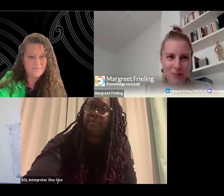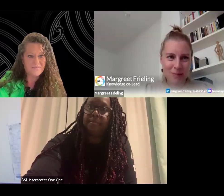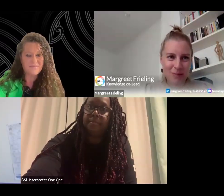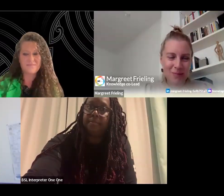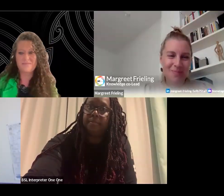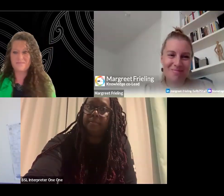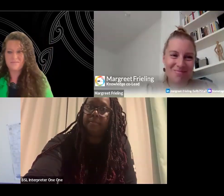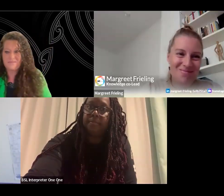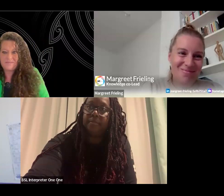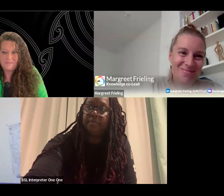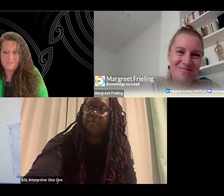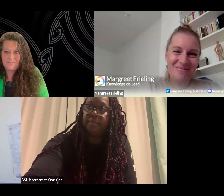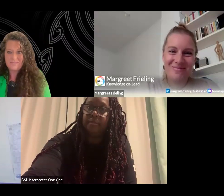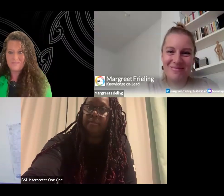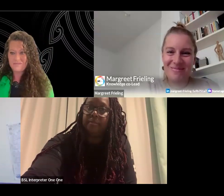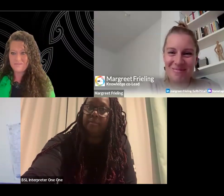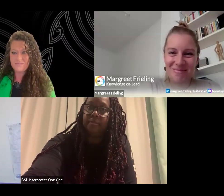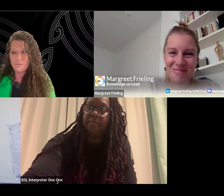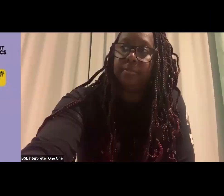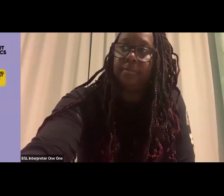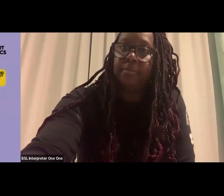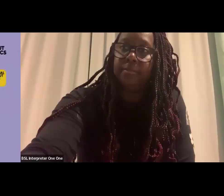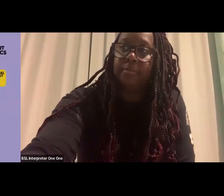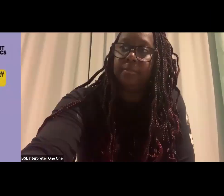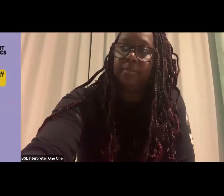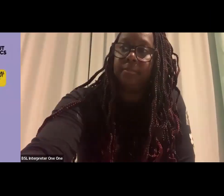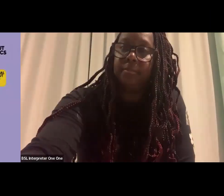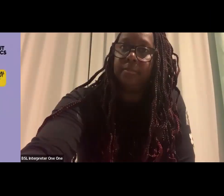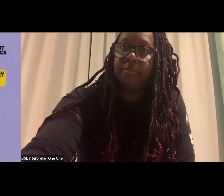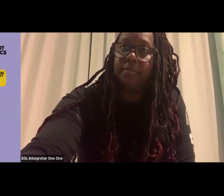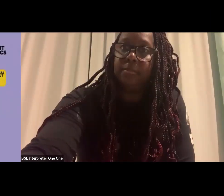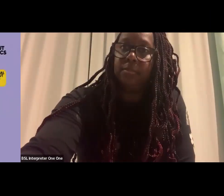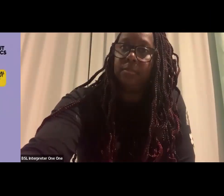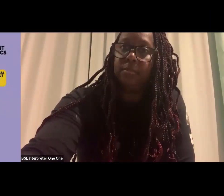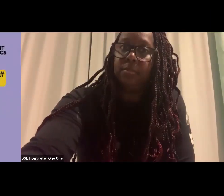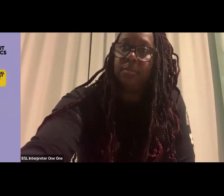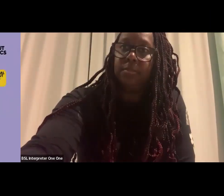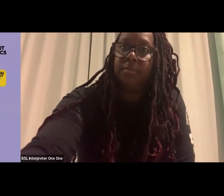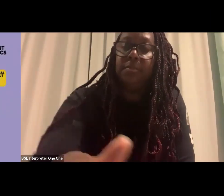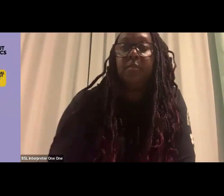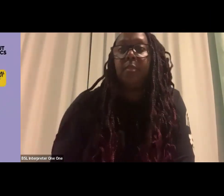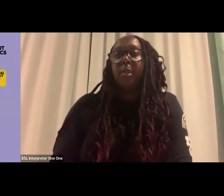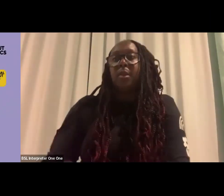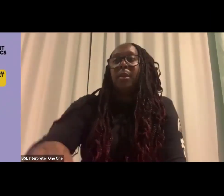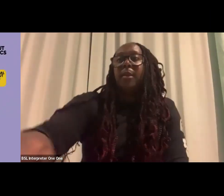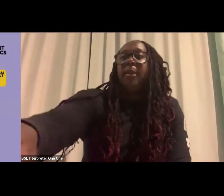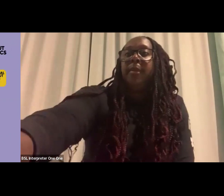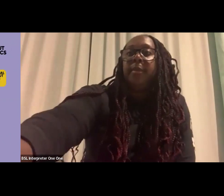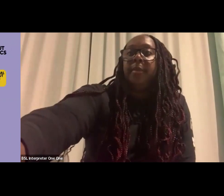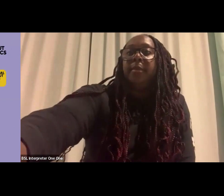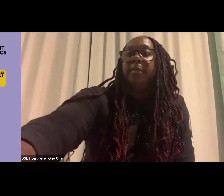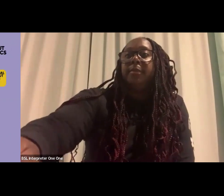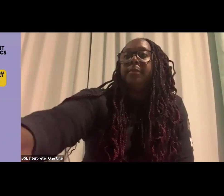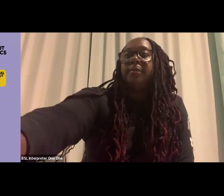late to stay with us. So really grateful for your wonderful contribution. Always remind me how powerful and transformative it is when we